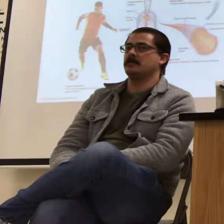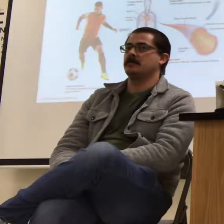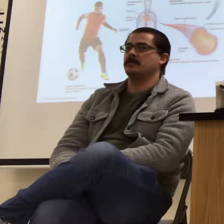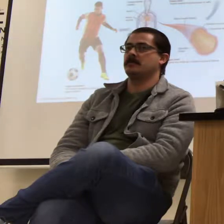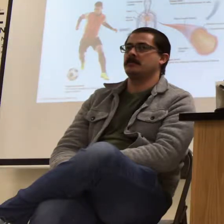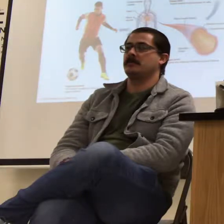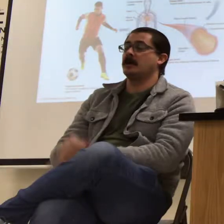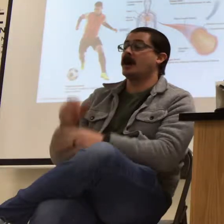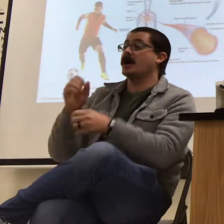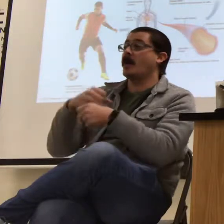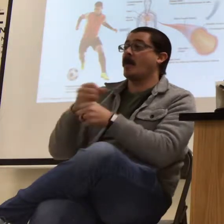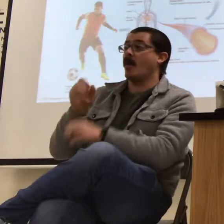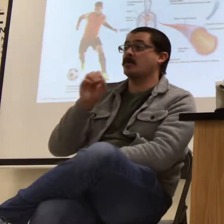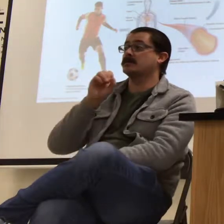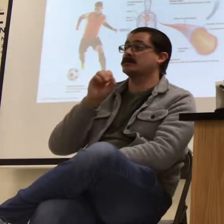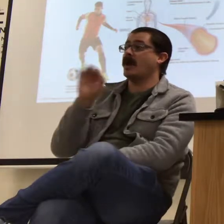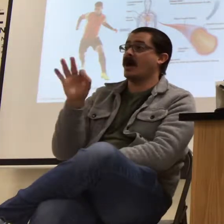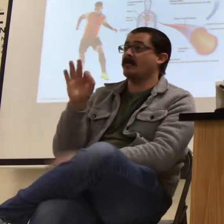of